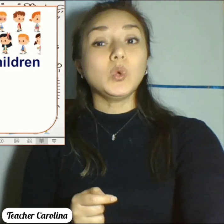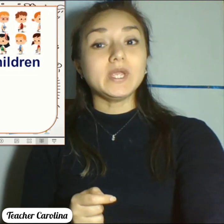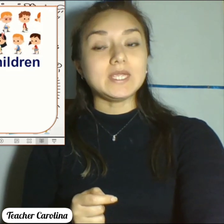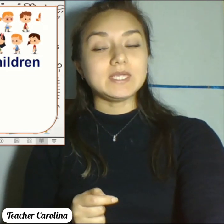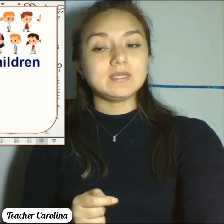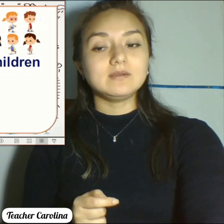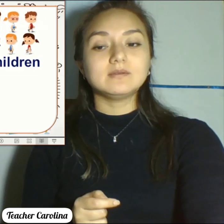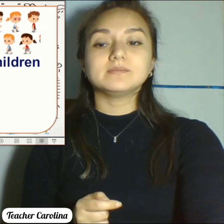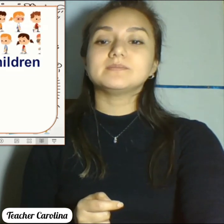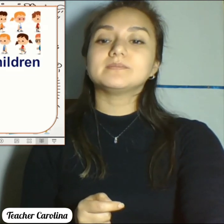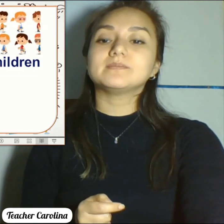queen,